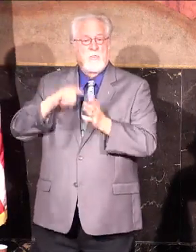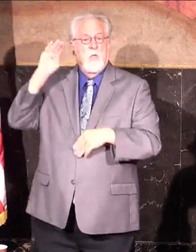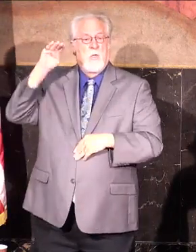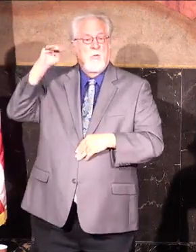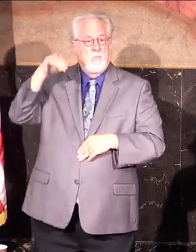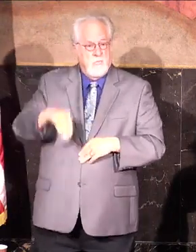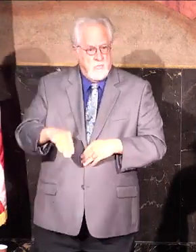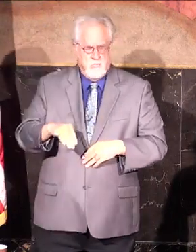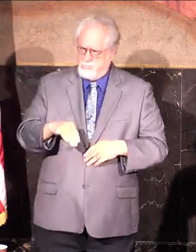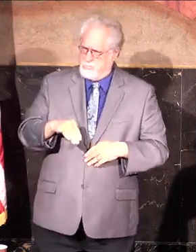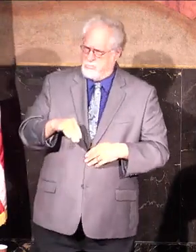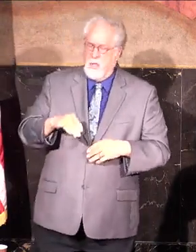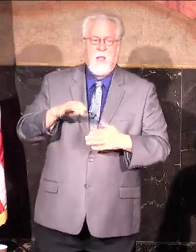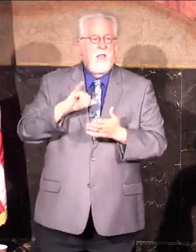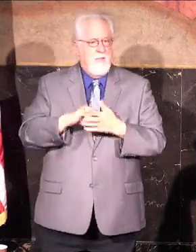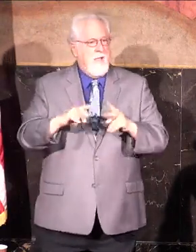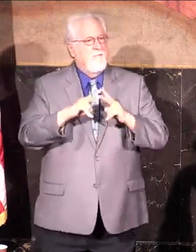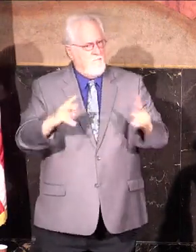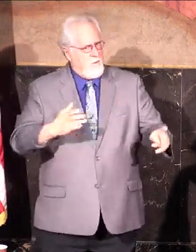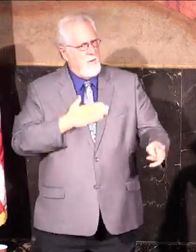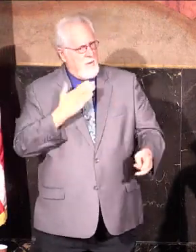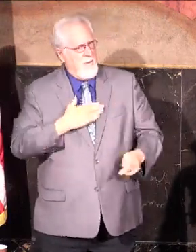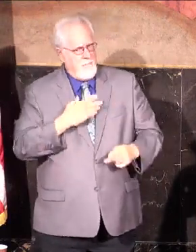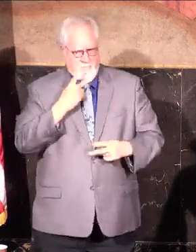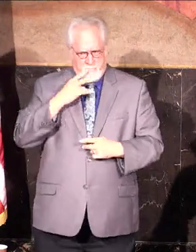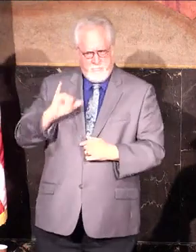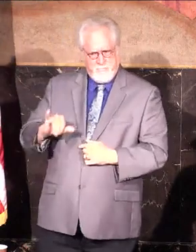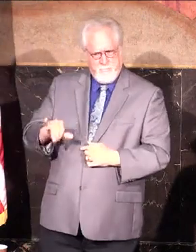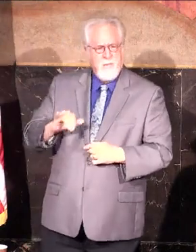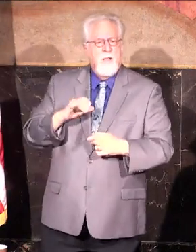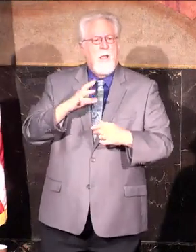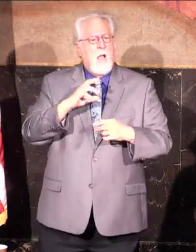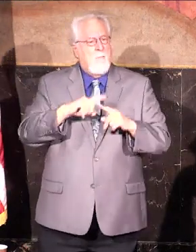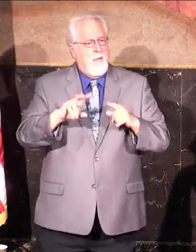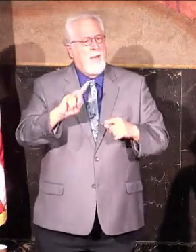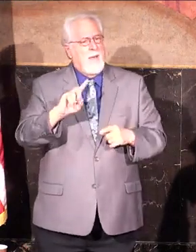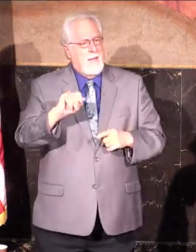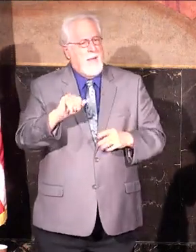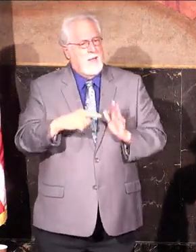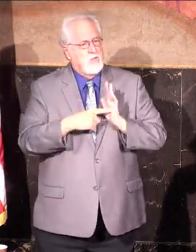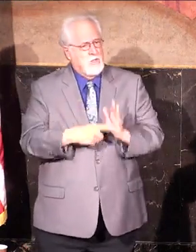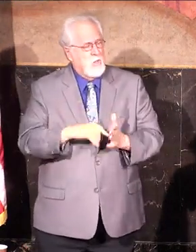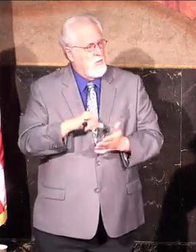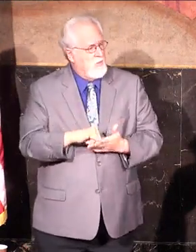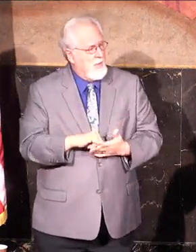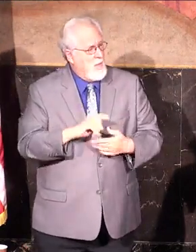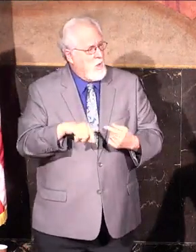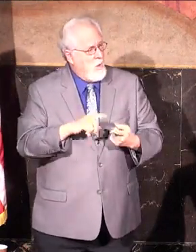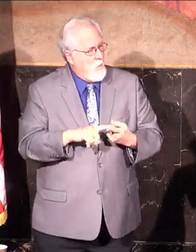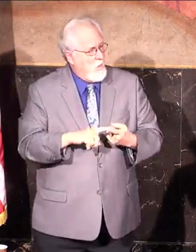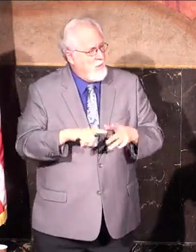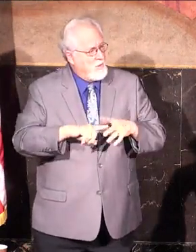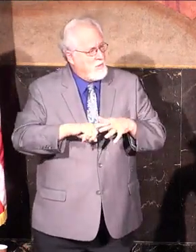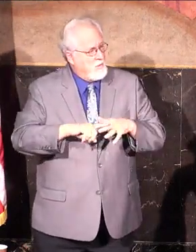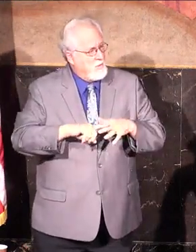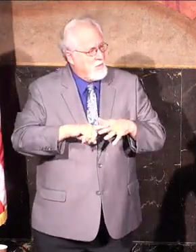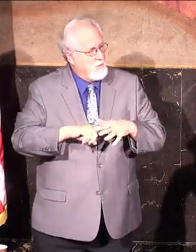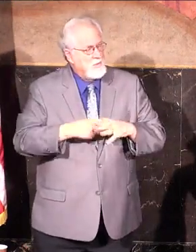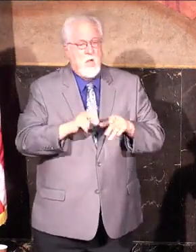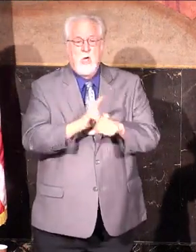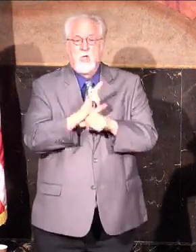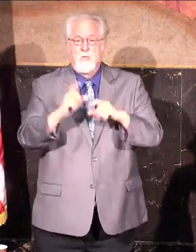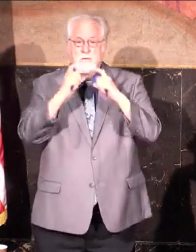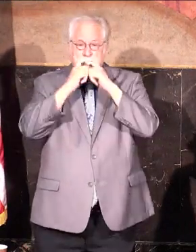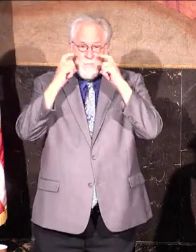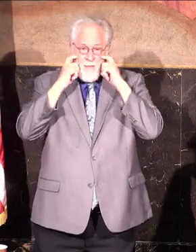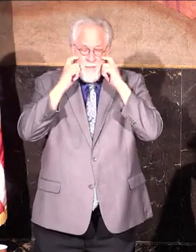rates. So that's something that was very gratifying to us, that the data also showed that when you start using masks, the